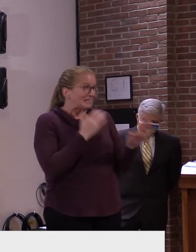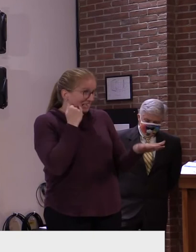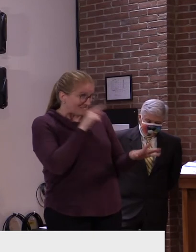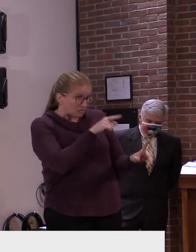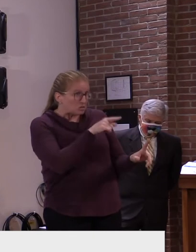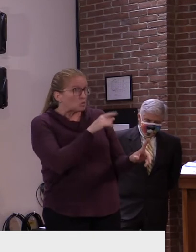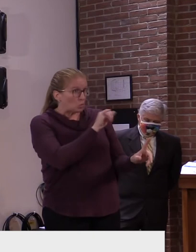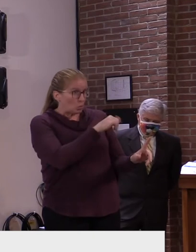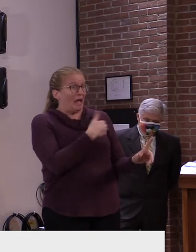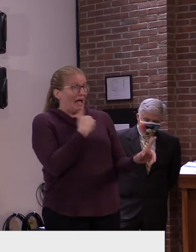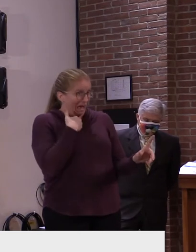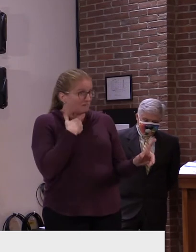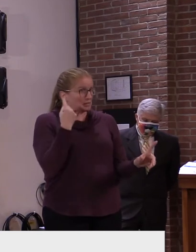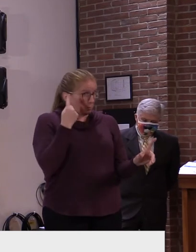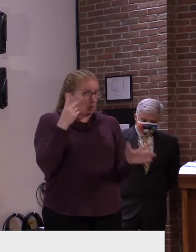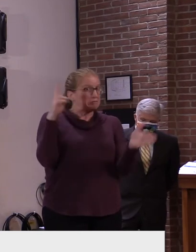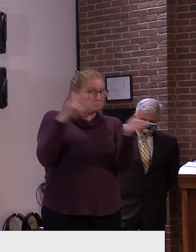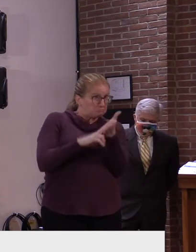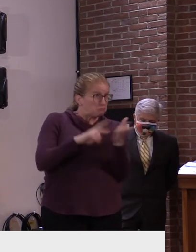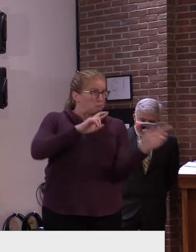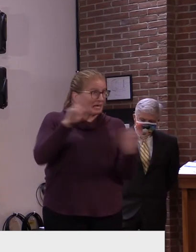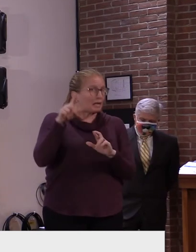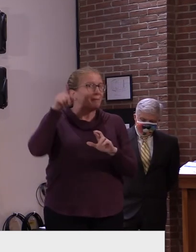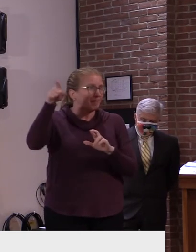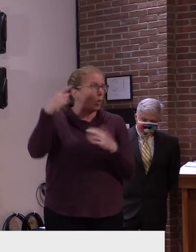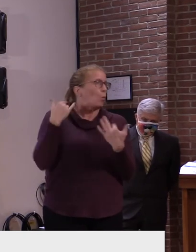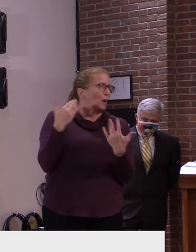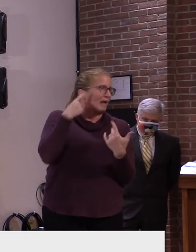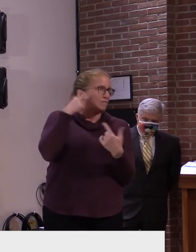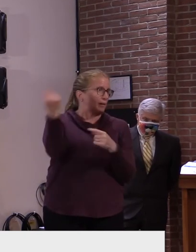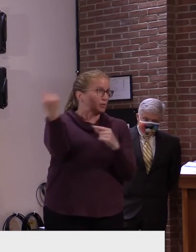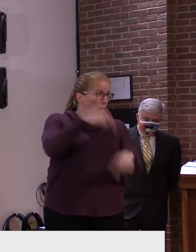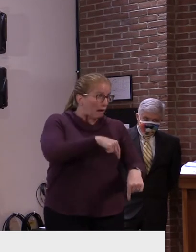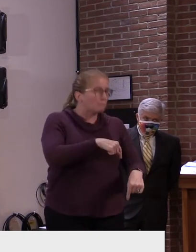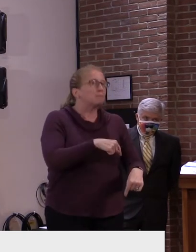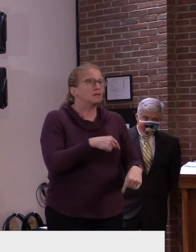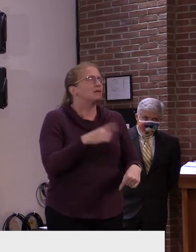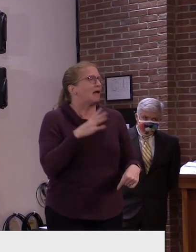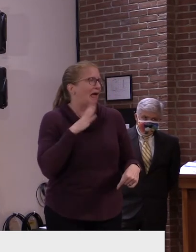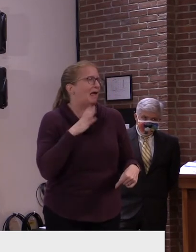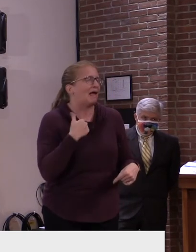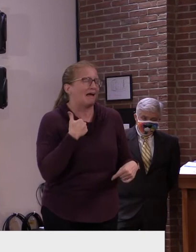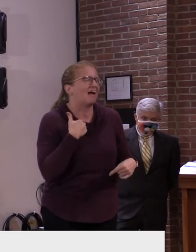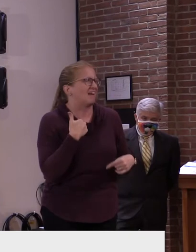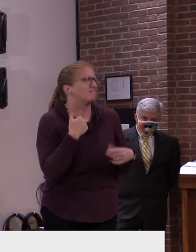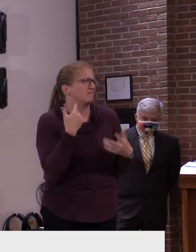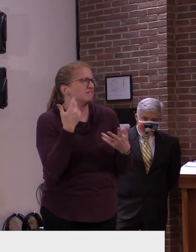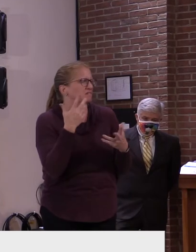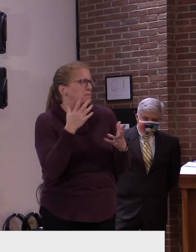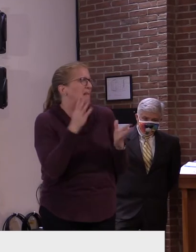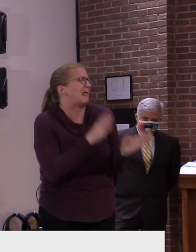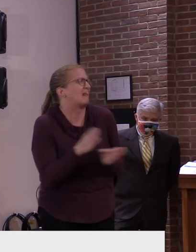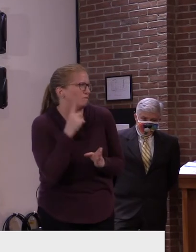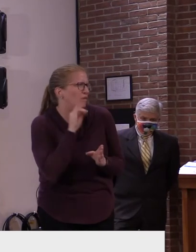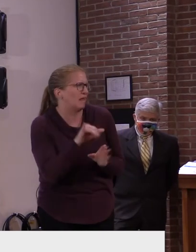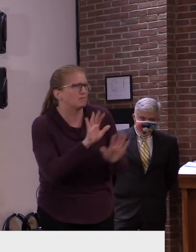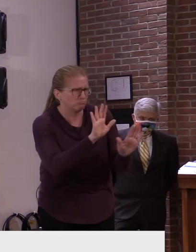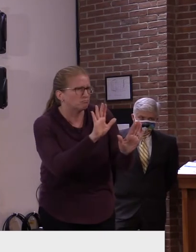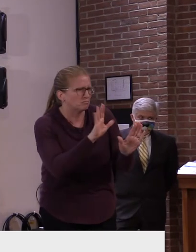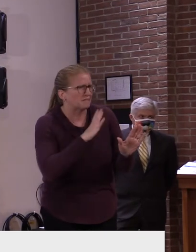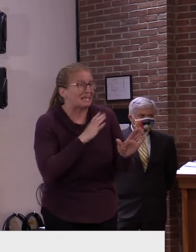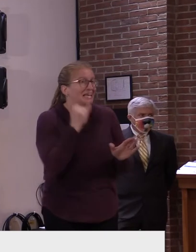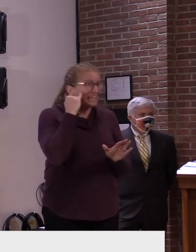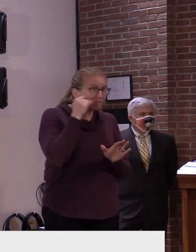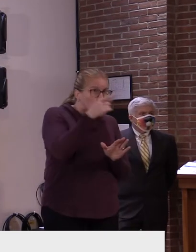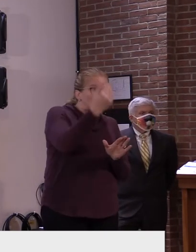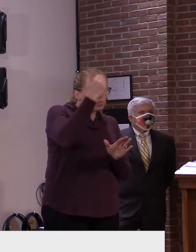get the contractor on site yet if you know of individuals who are having a particularly challenging time please encourage sensors to reach out